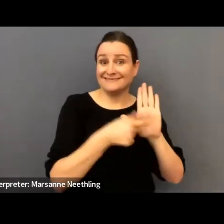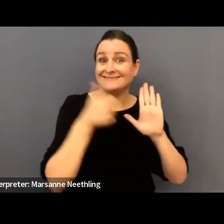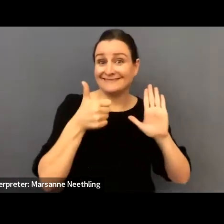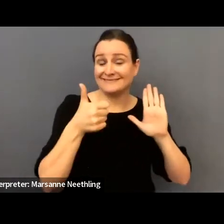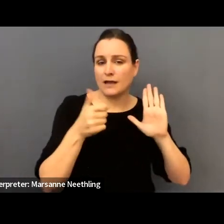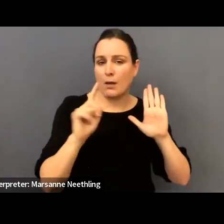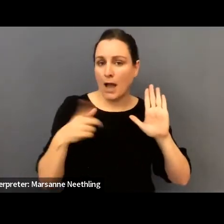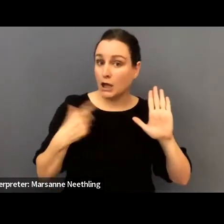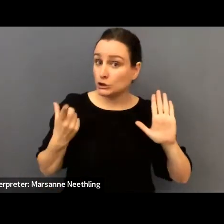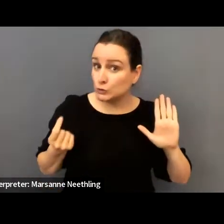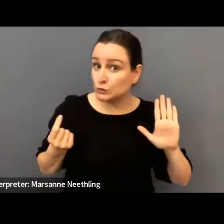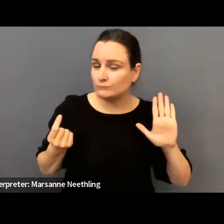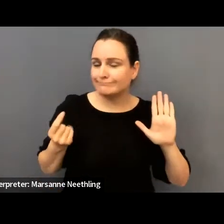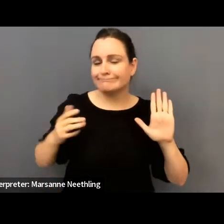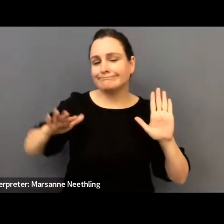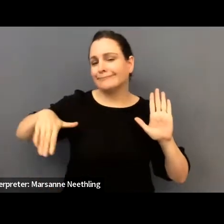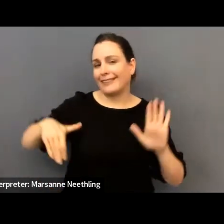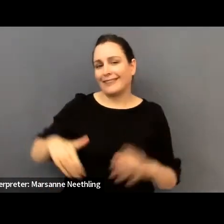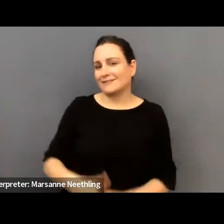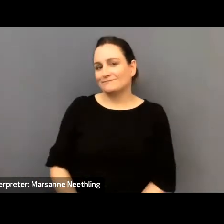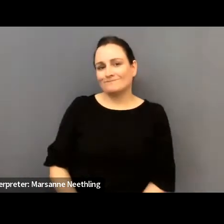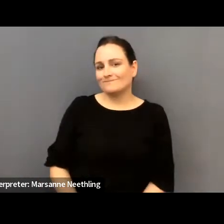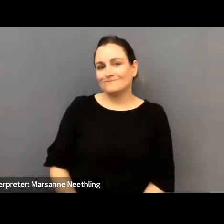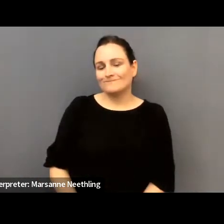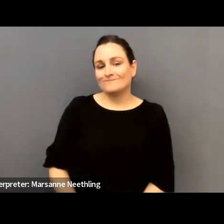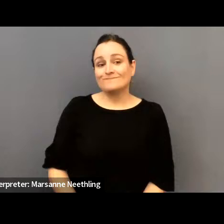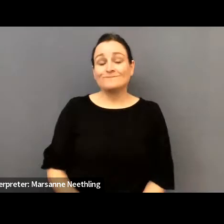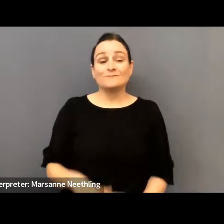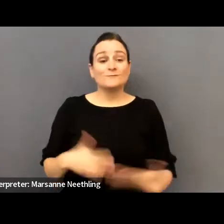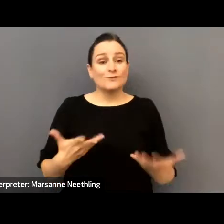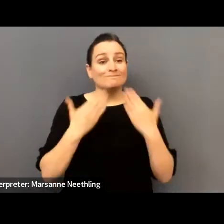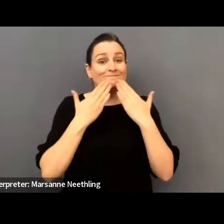So once again, I want to thank our panelists and thank you for